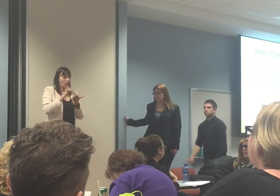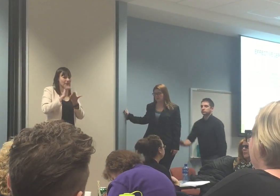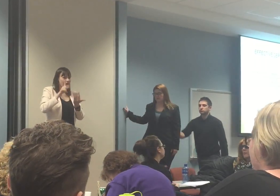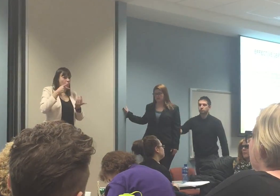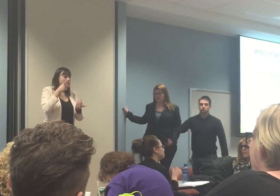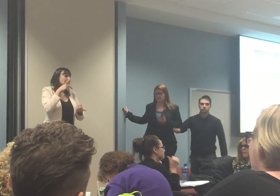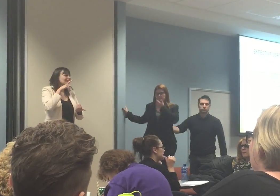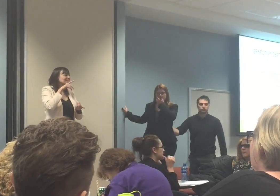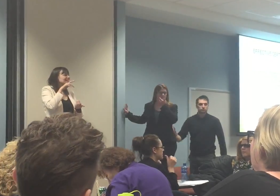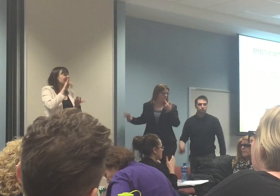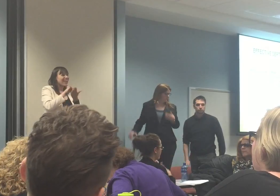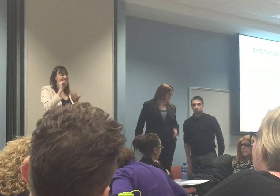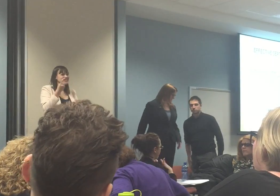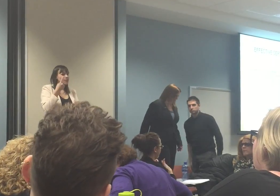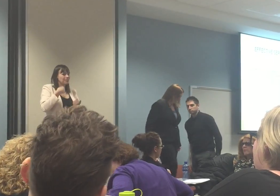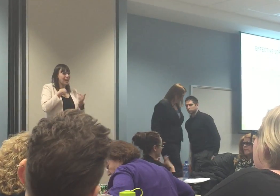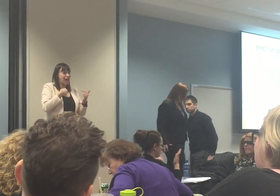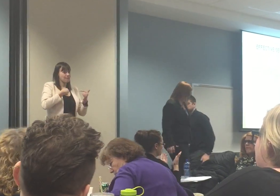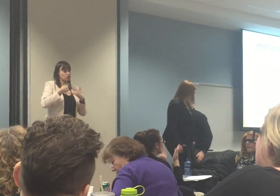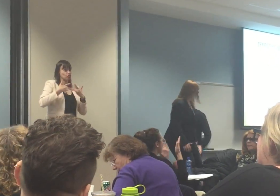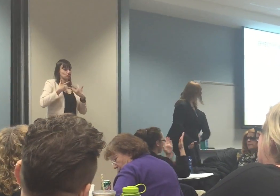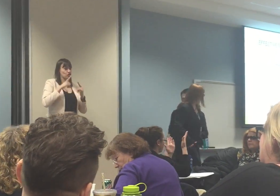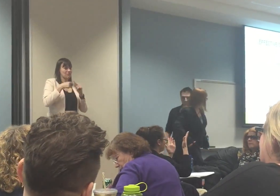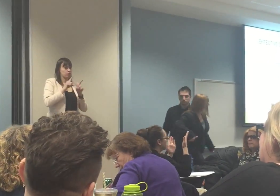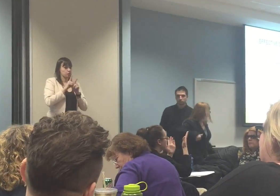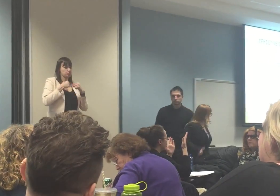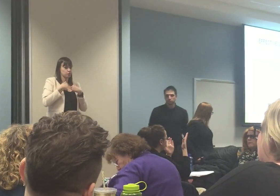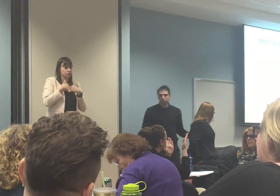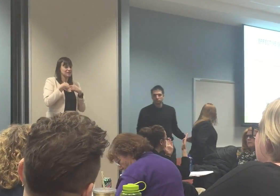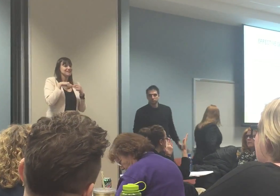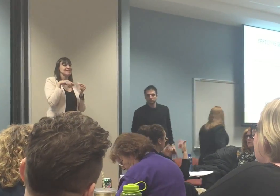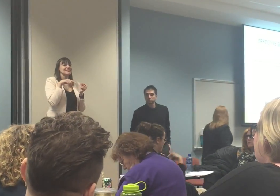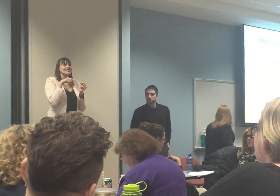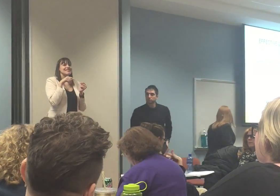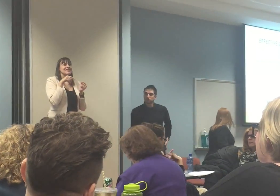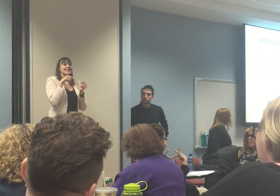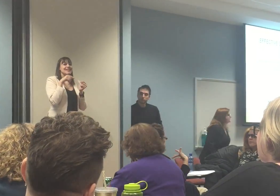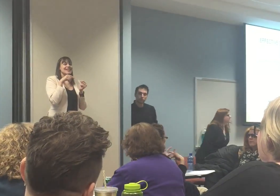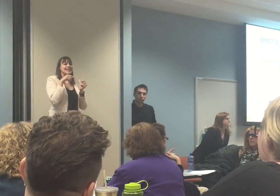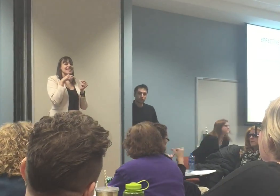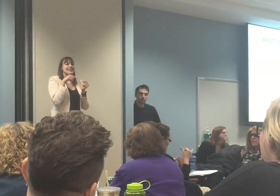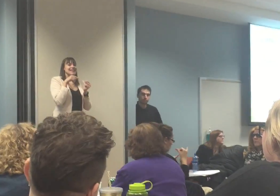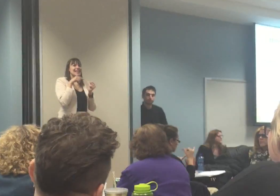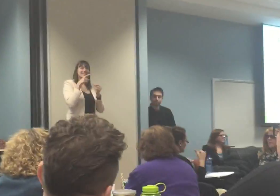I'm happy that you brought that up. That is something that I'm concerned about myself.